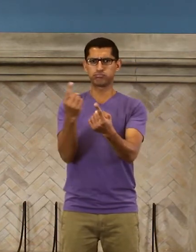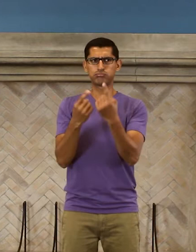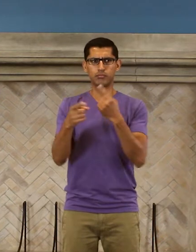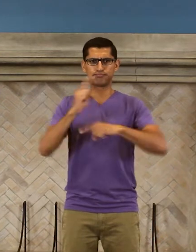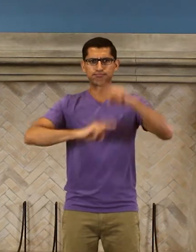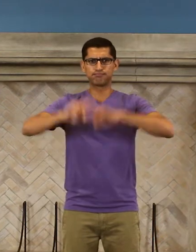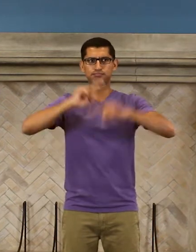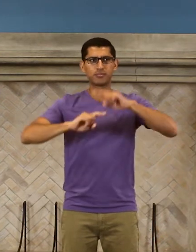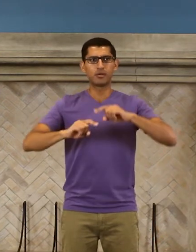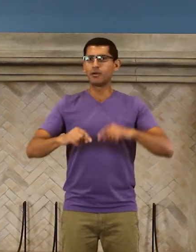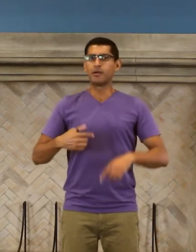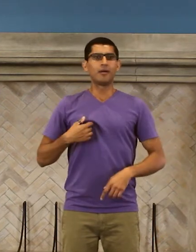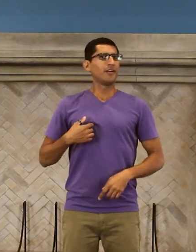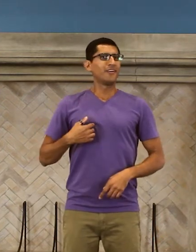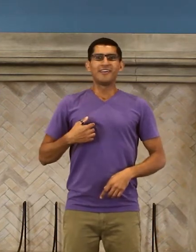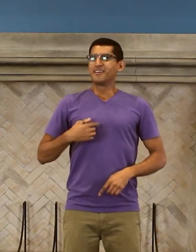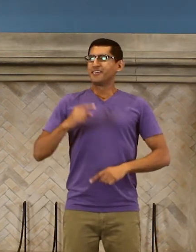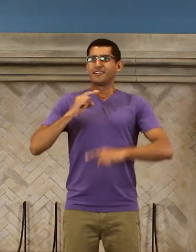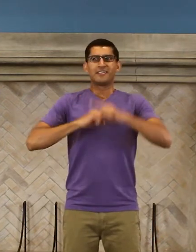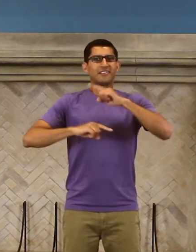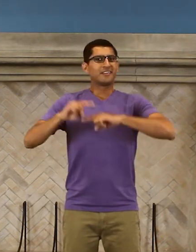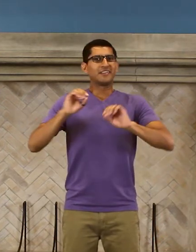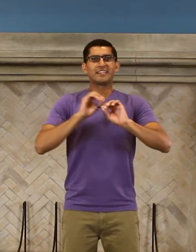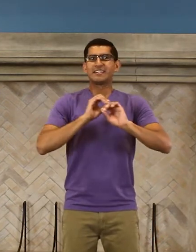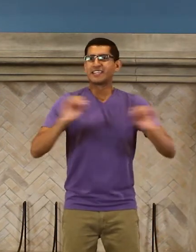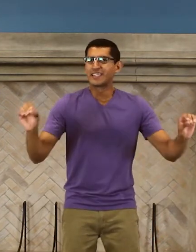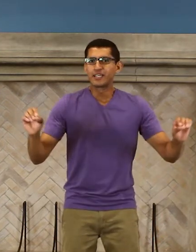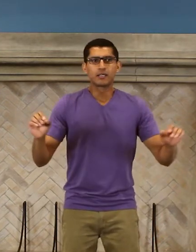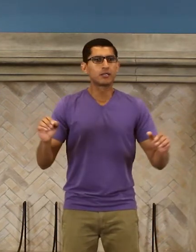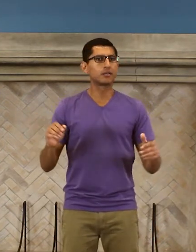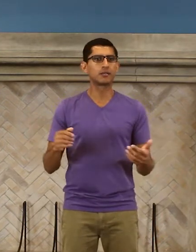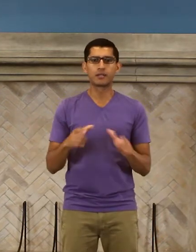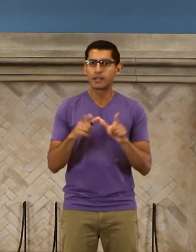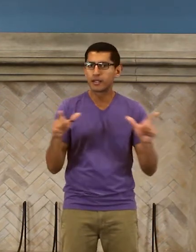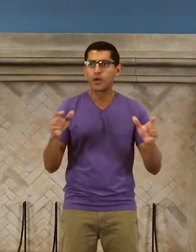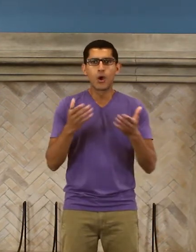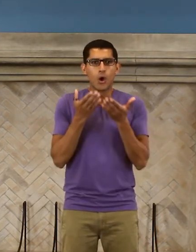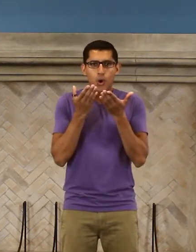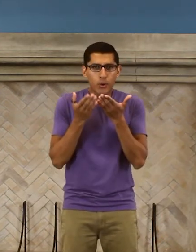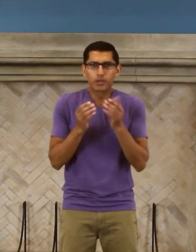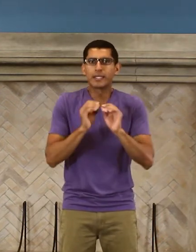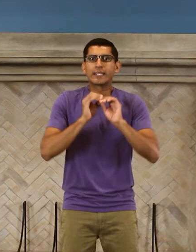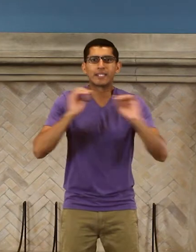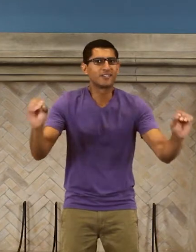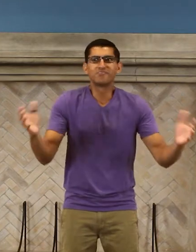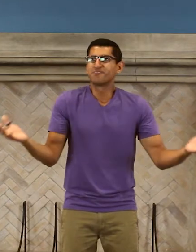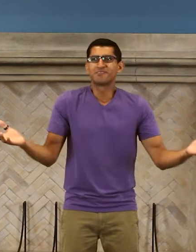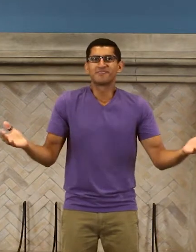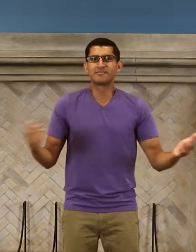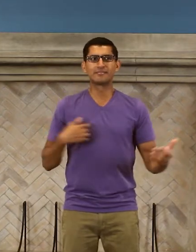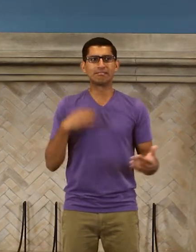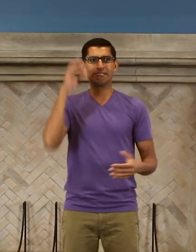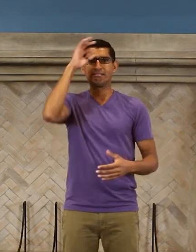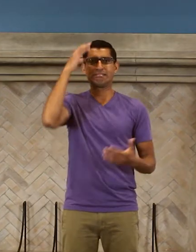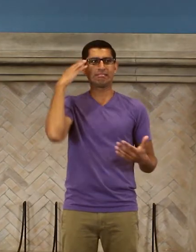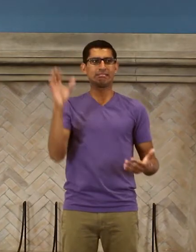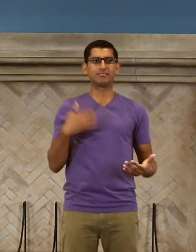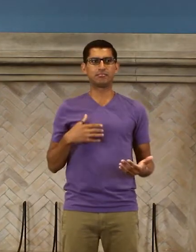deaf and hearing kids coming up to me signing, and I didn't sign at all. I had no language, none. I